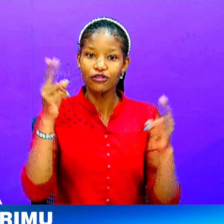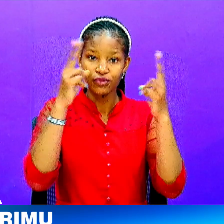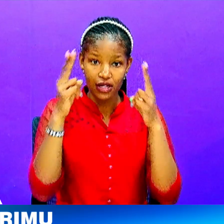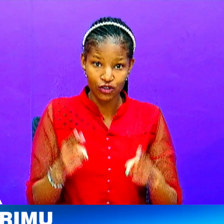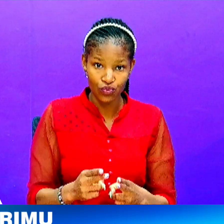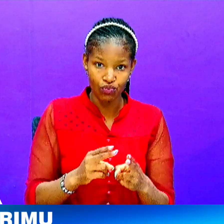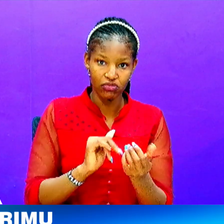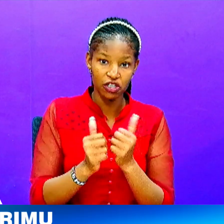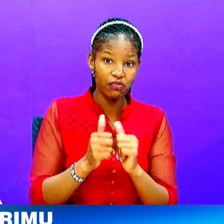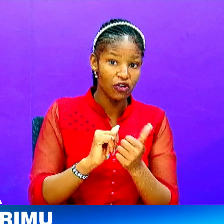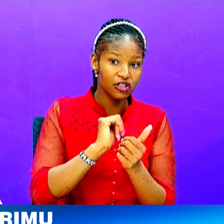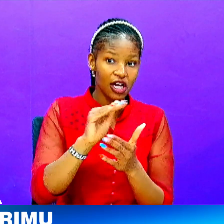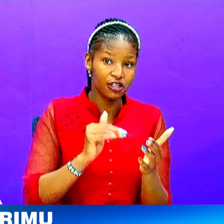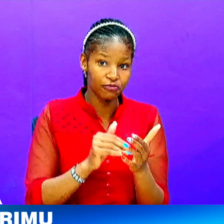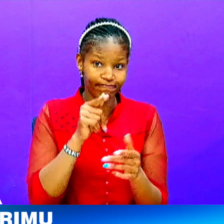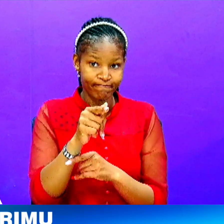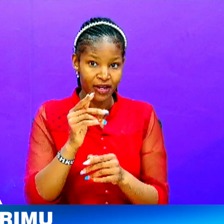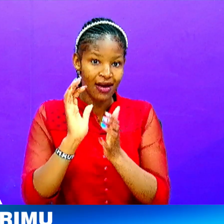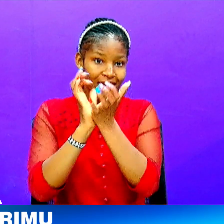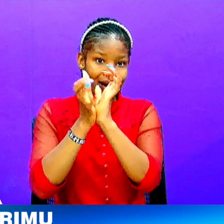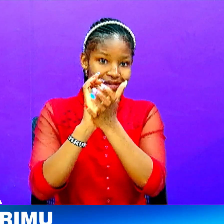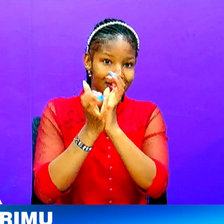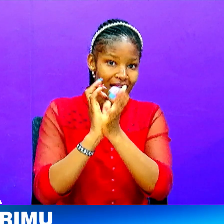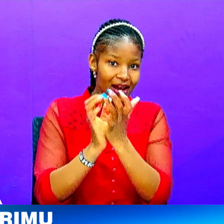especially during major events. Authorities say